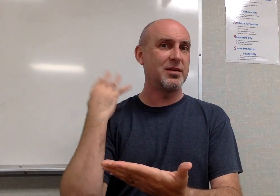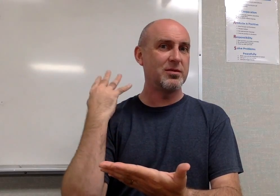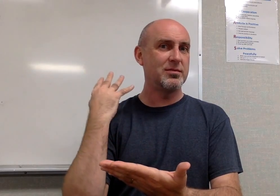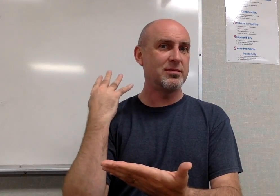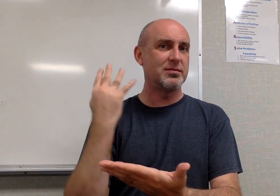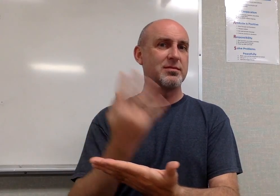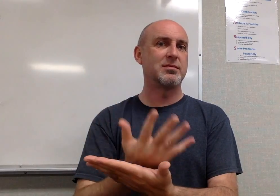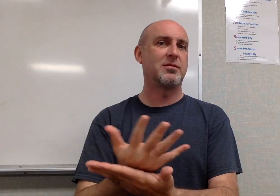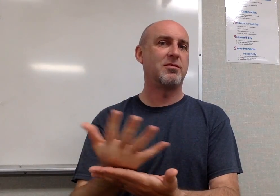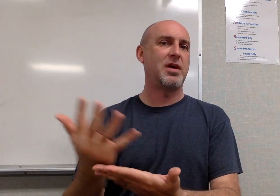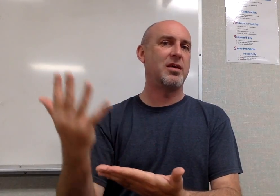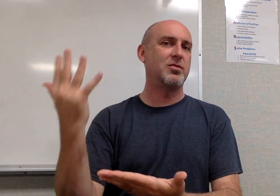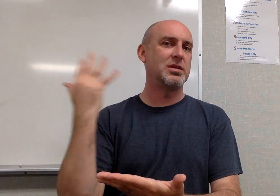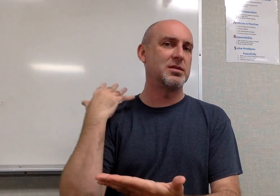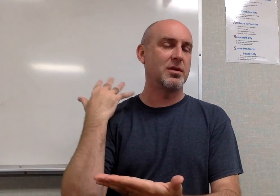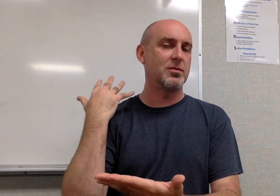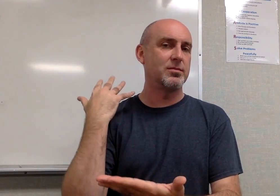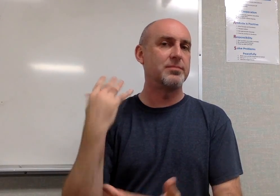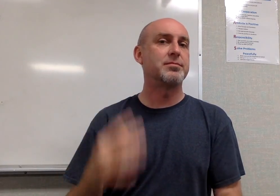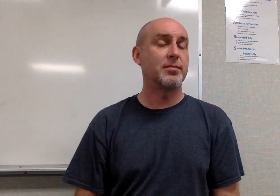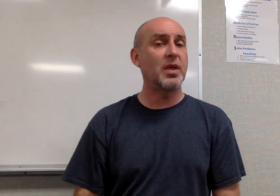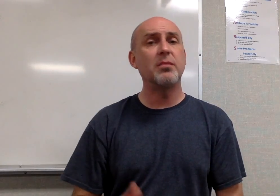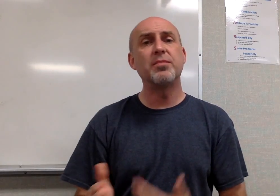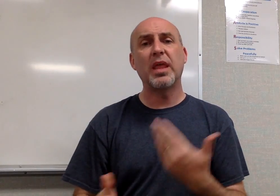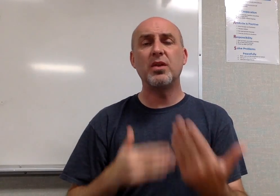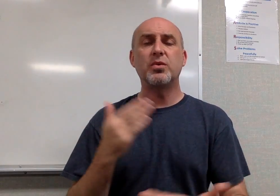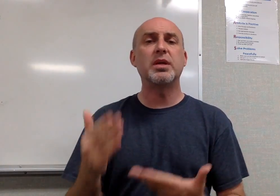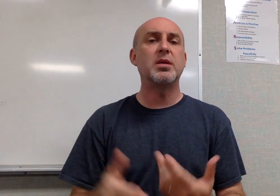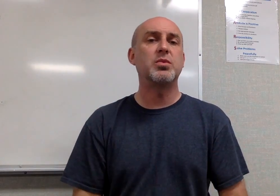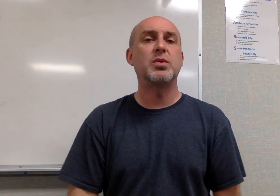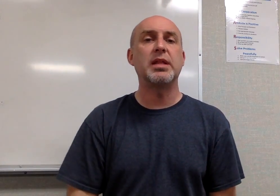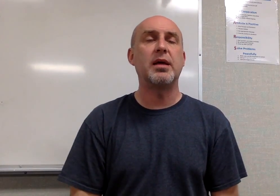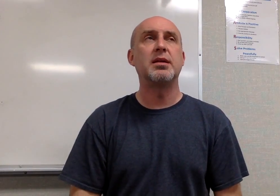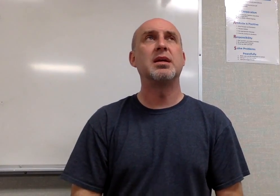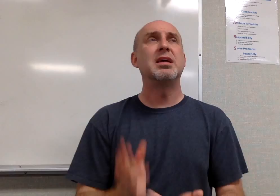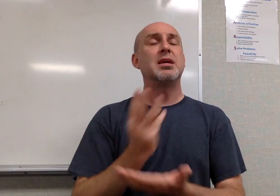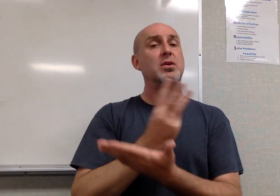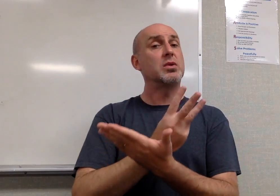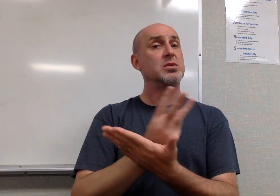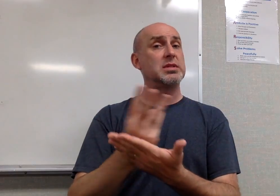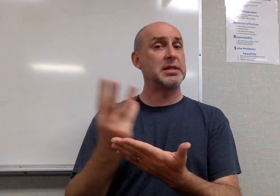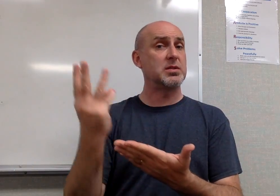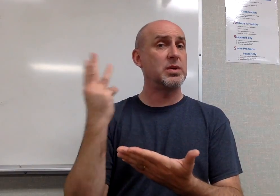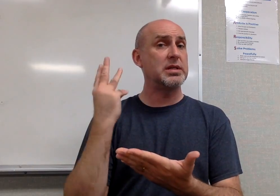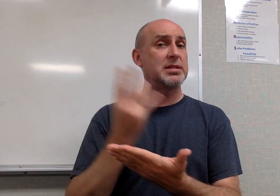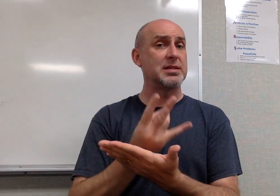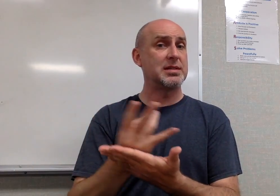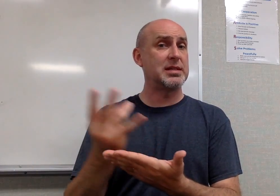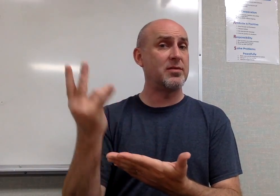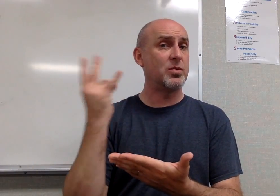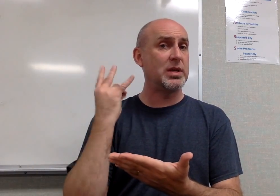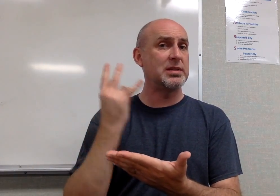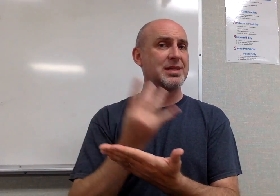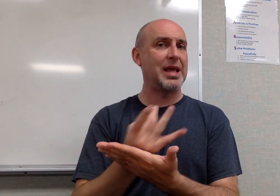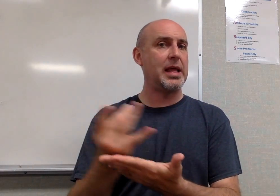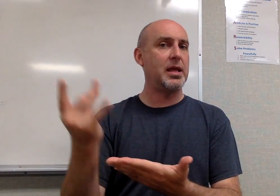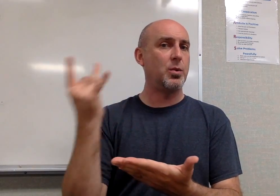ago, 5 weeks ago. Okay, and you can keep doing that. You can do 6 weeks, 7 weeks, 8